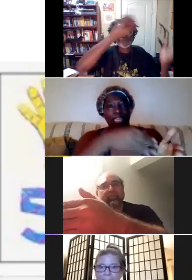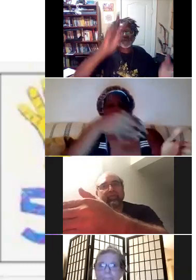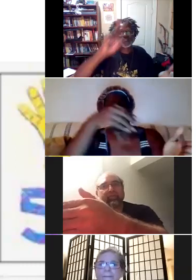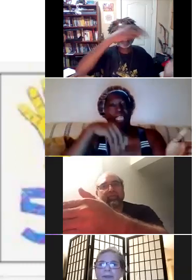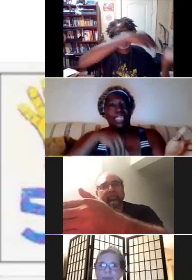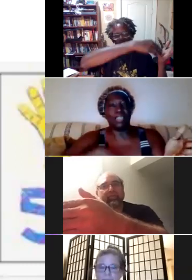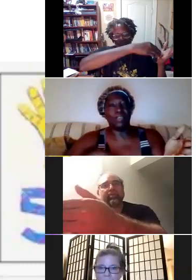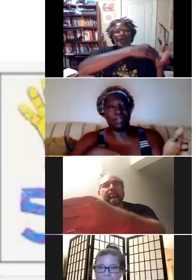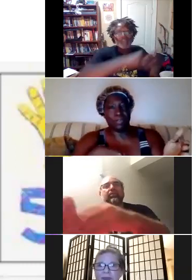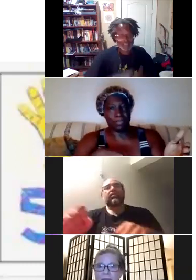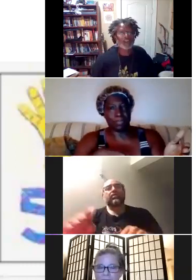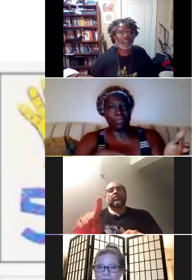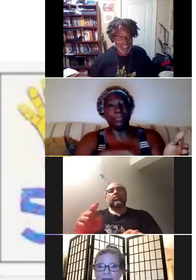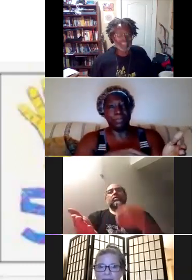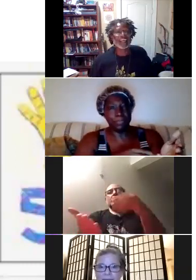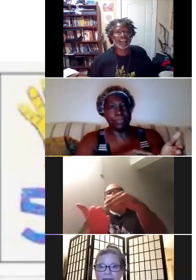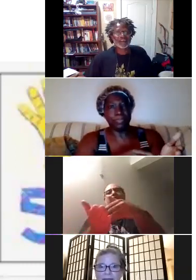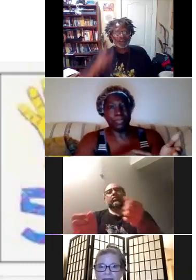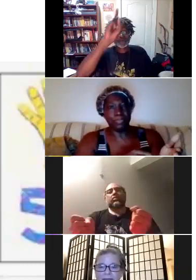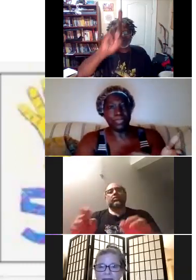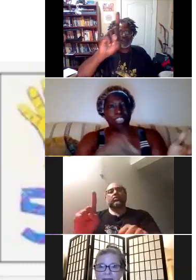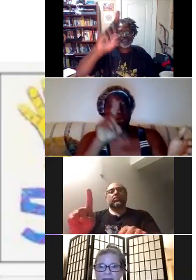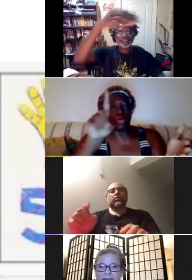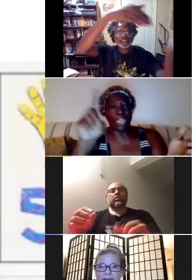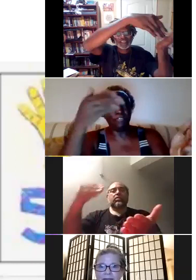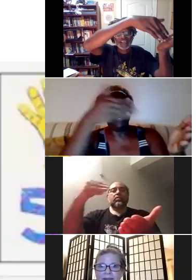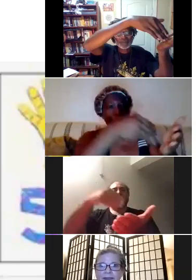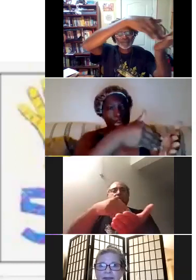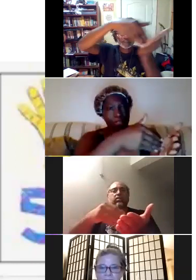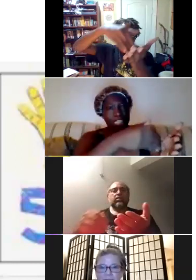One comma. Okay. Mm-hmm. One. So